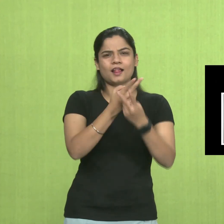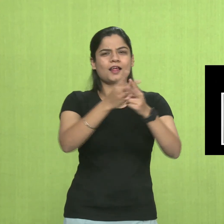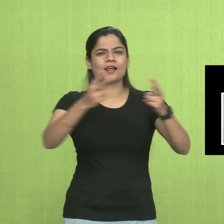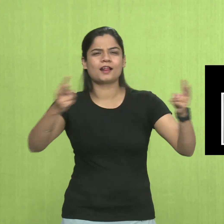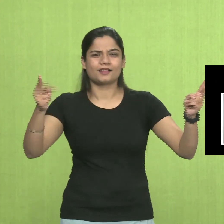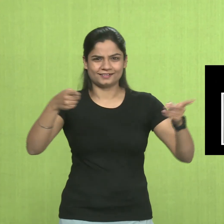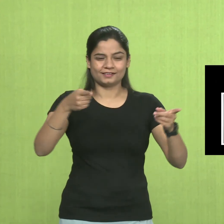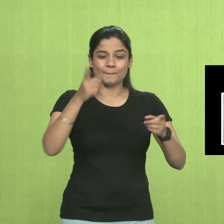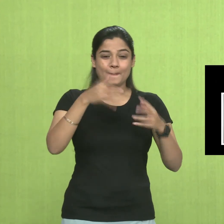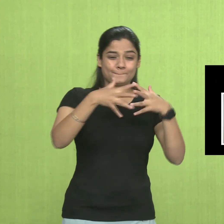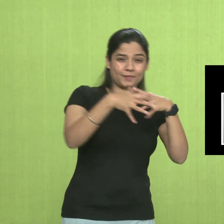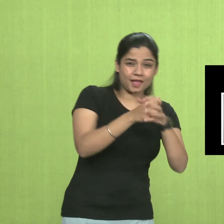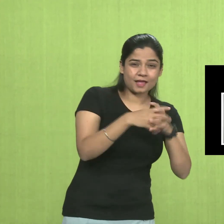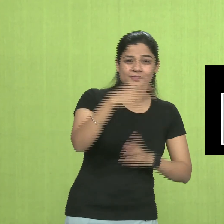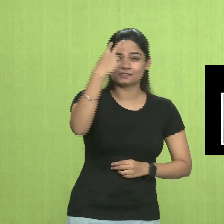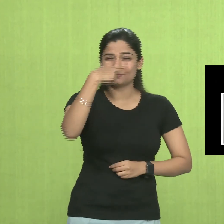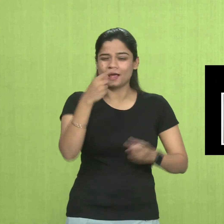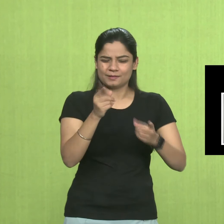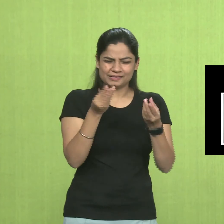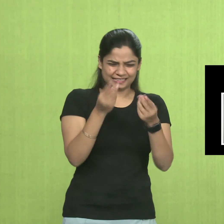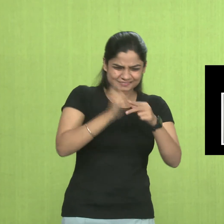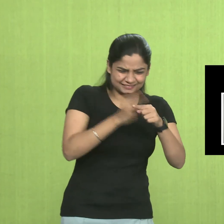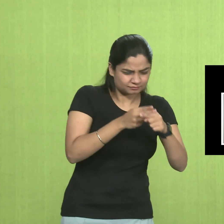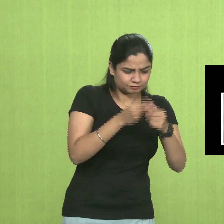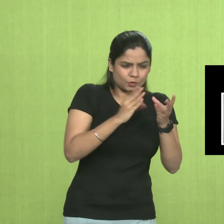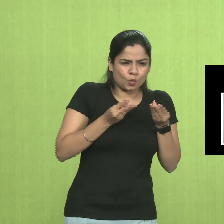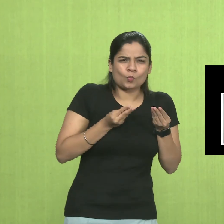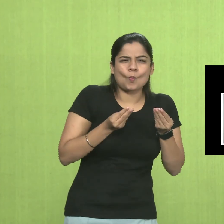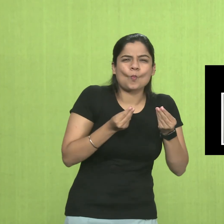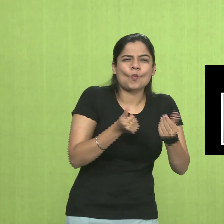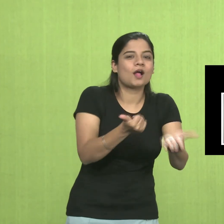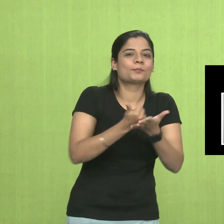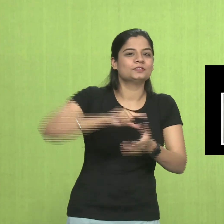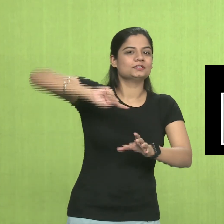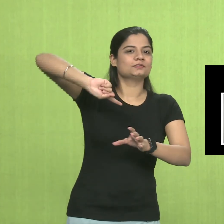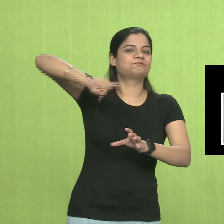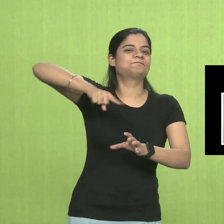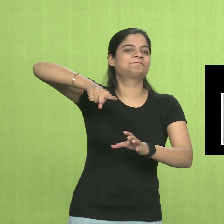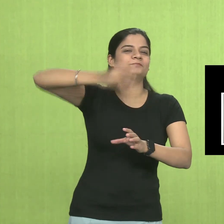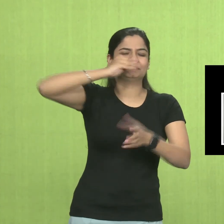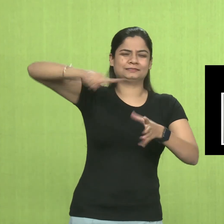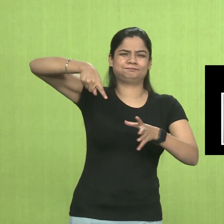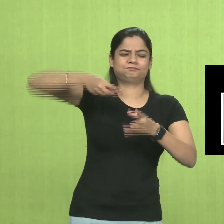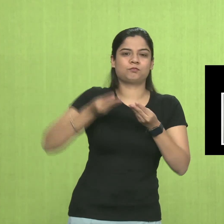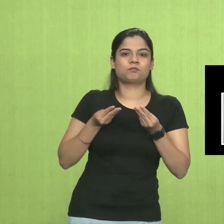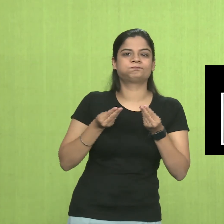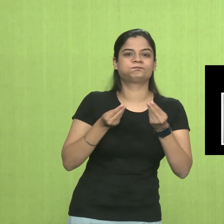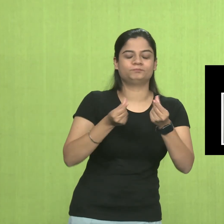Sometimes we need to make a paste or a powder. So it is done using a grinding machine. So grinding is also important